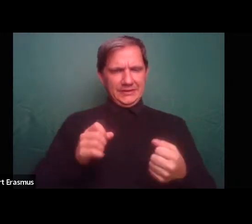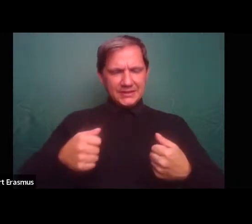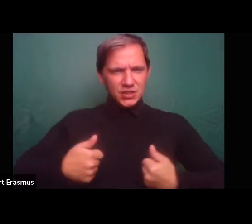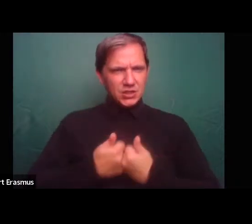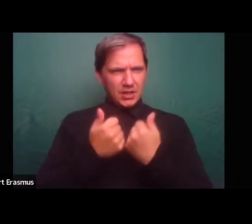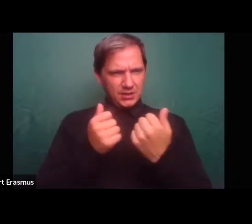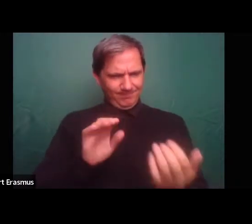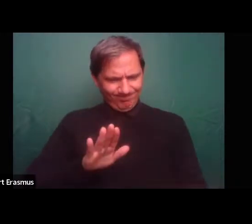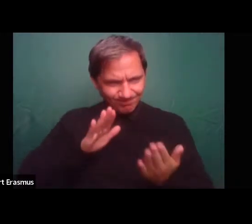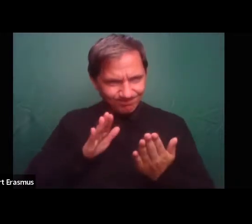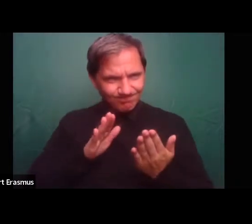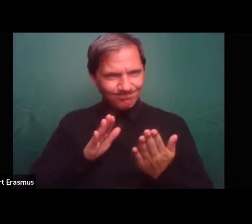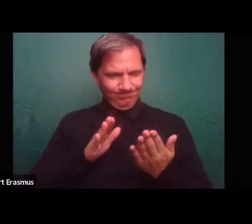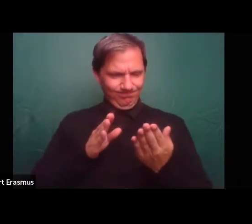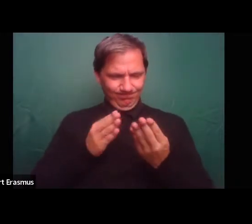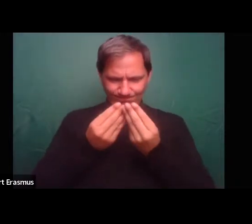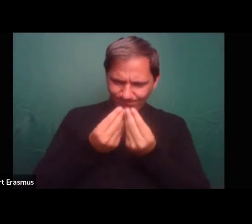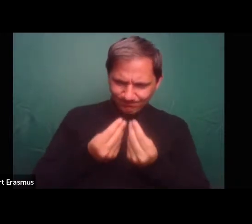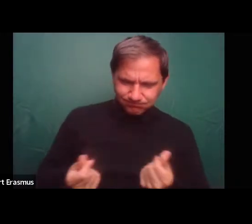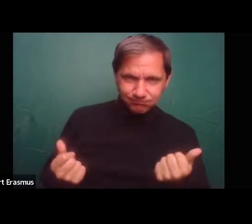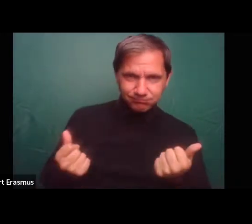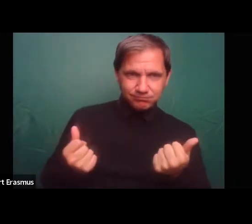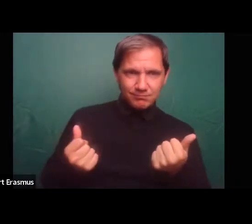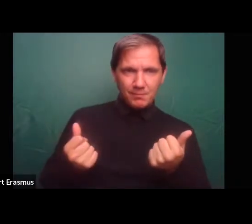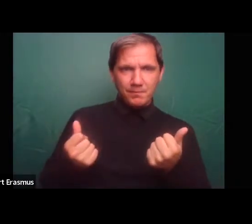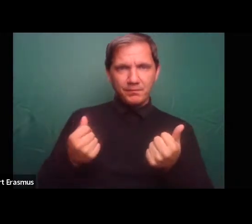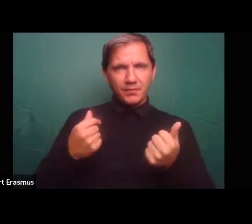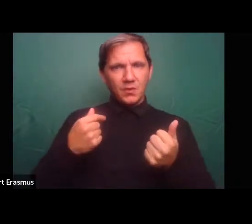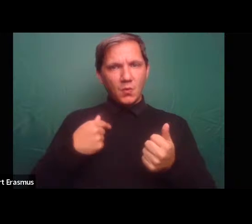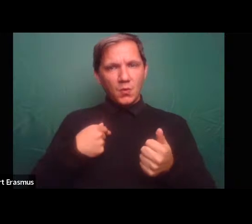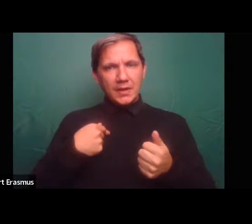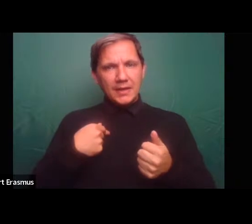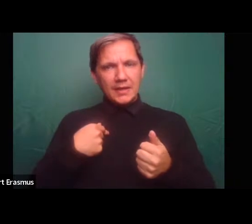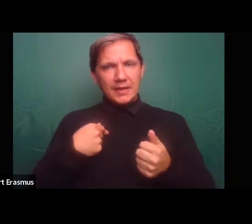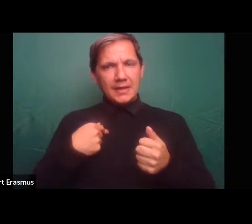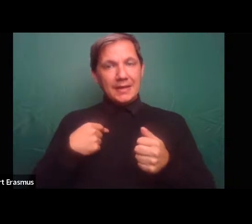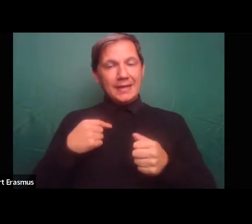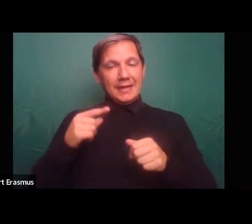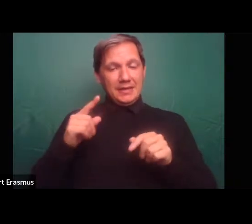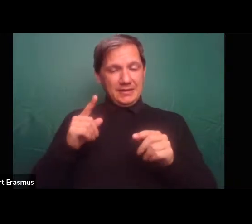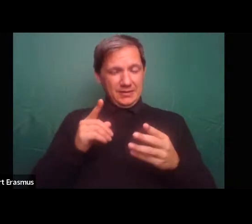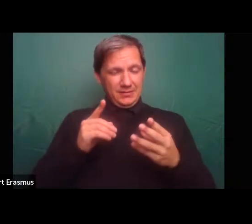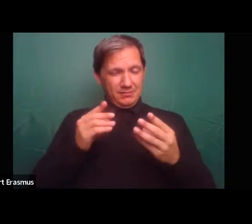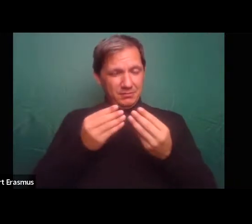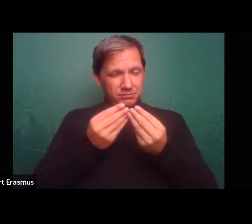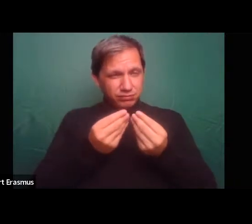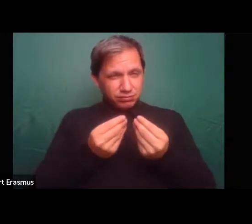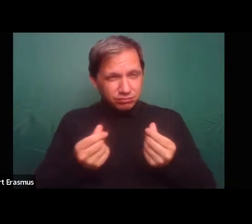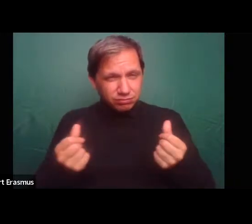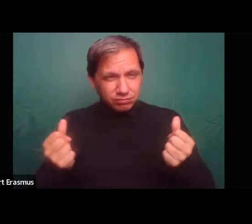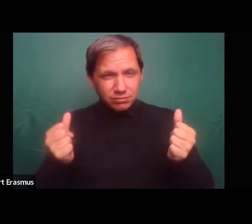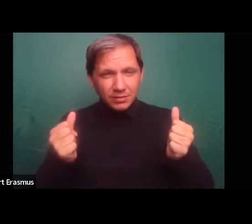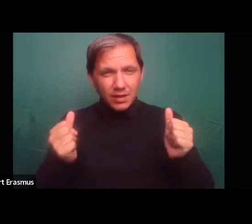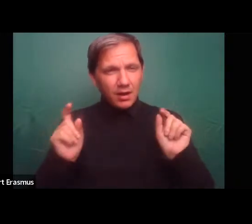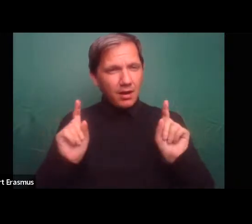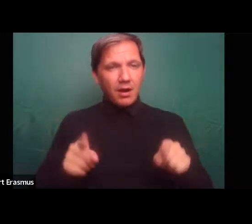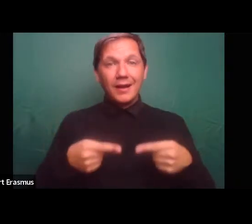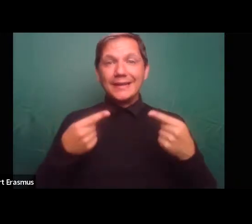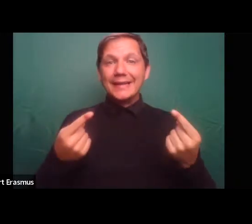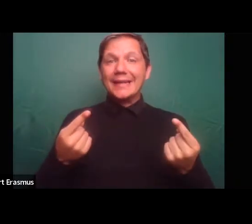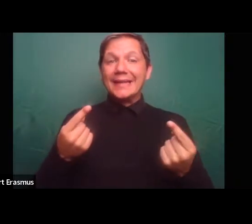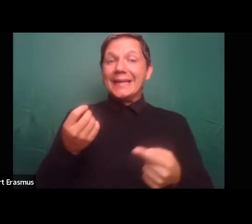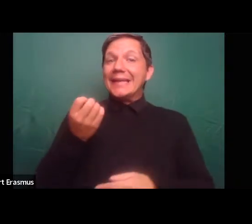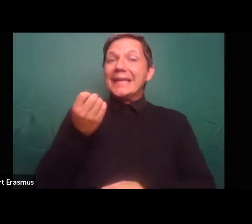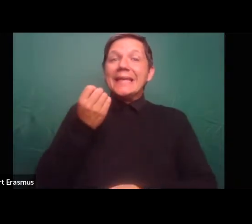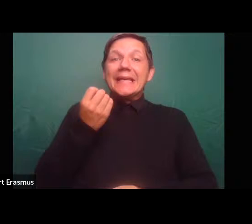deaf learners in transition that are experiencing if we